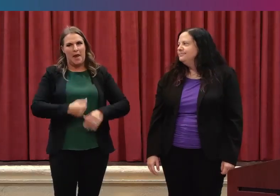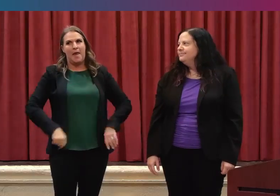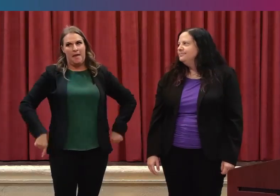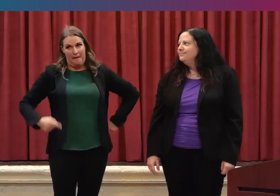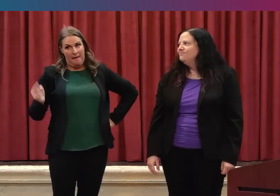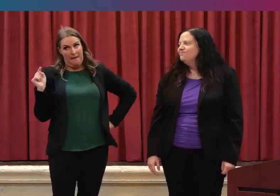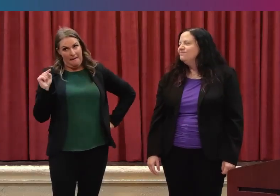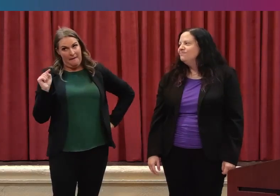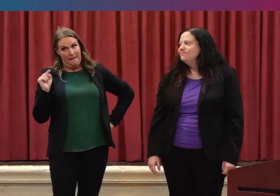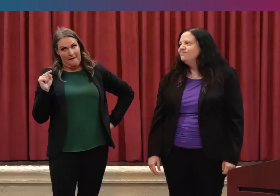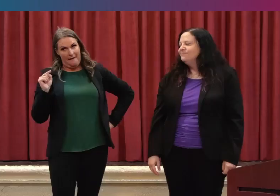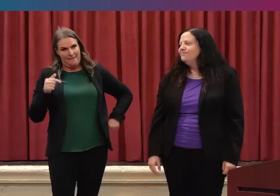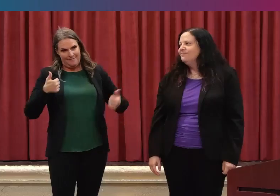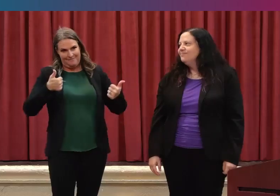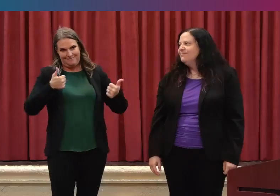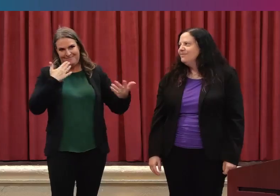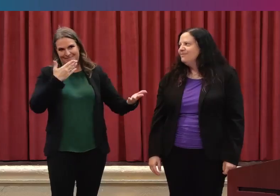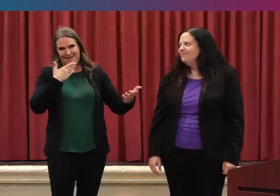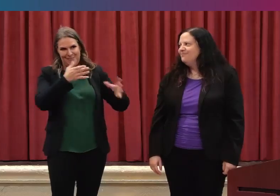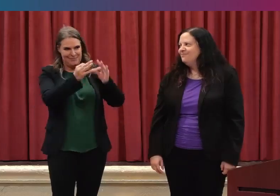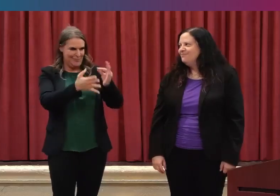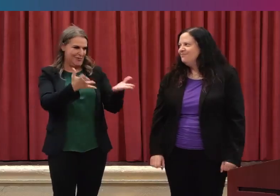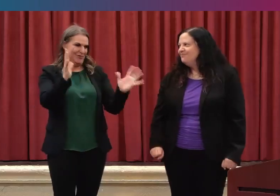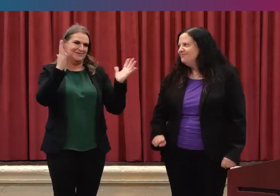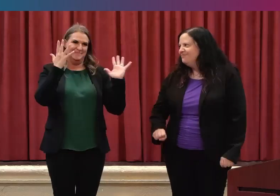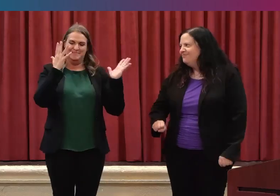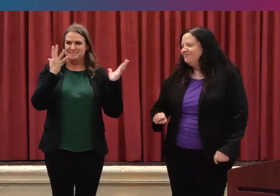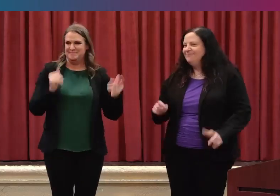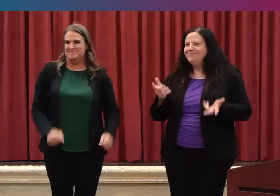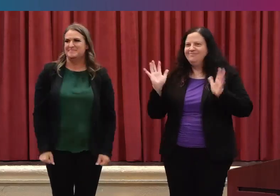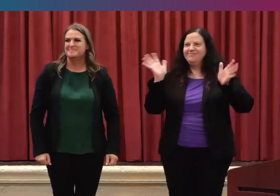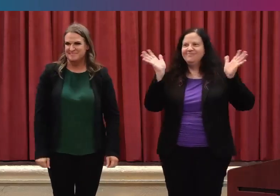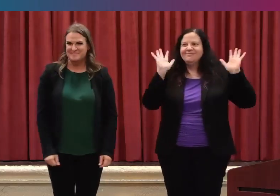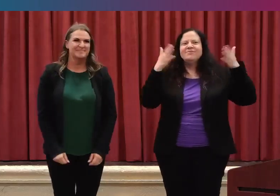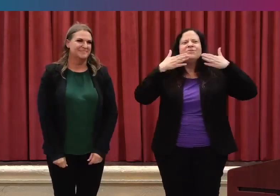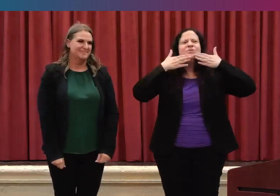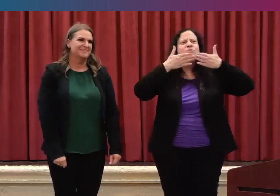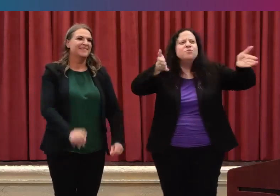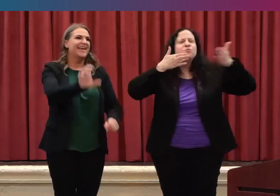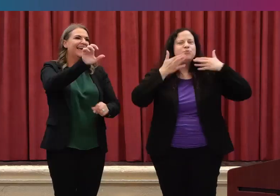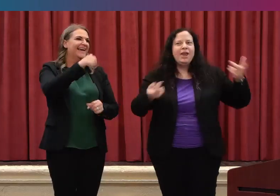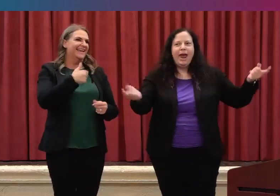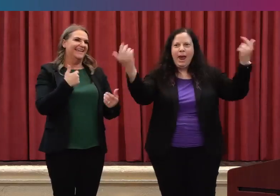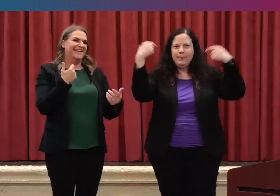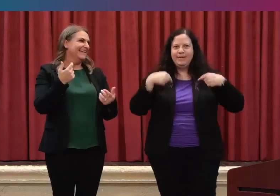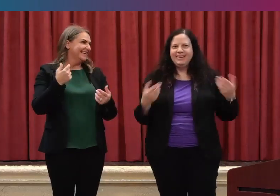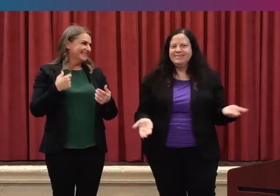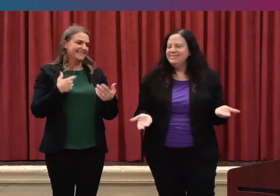were to request interpreters, I would put these two down that are here with us today. So thank you, everybody.